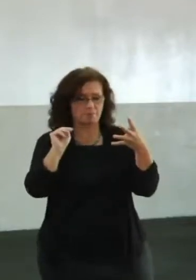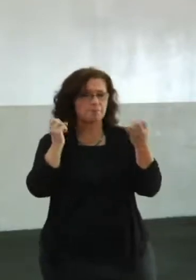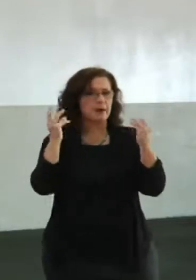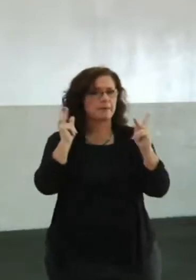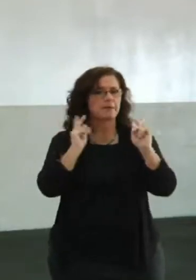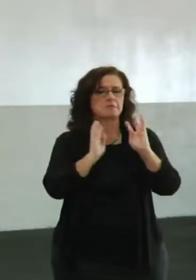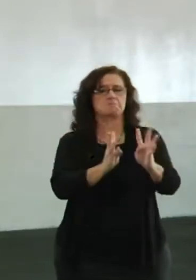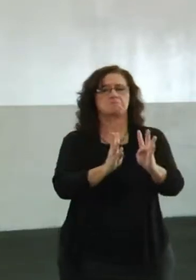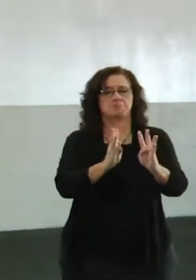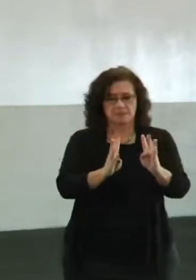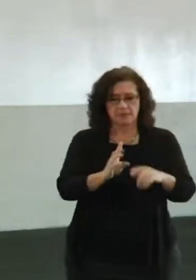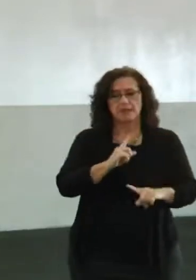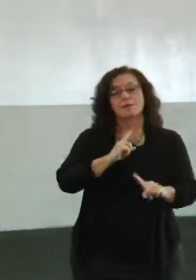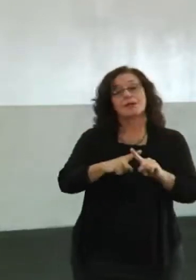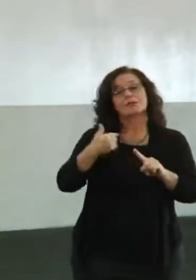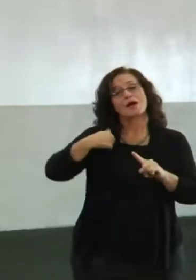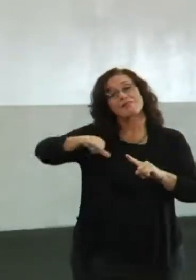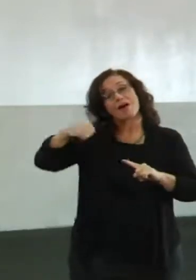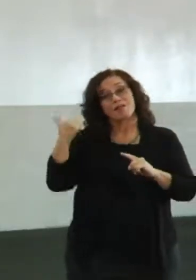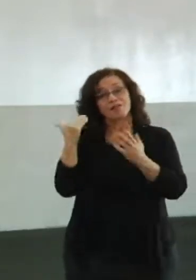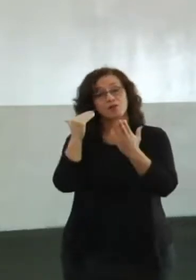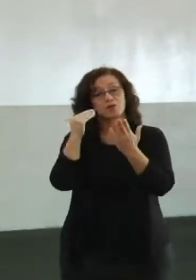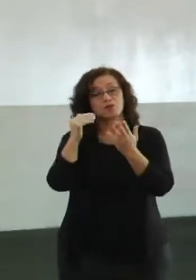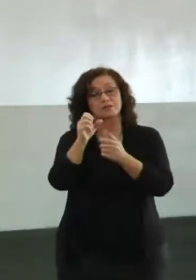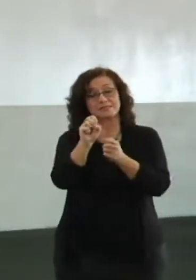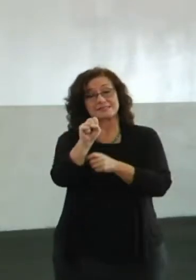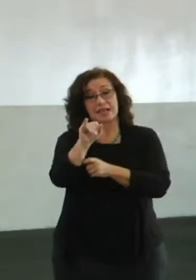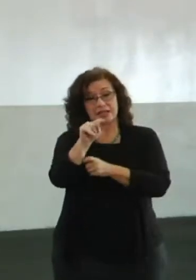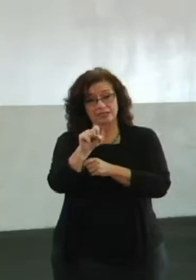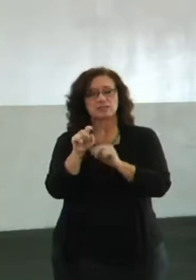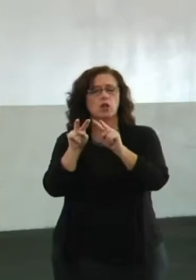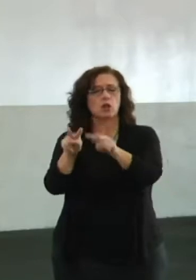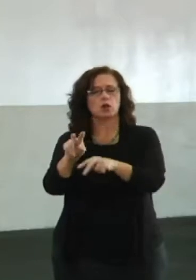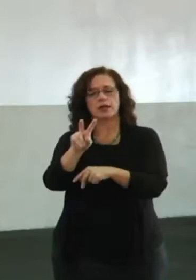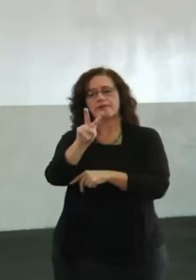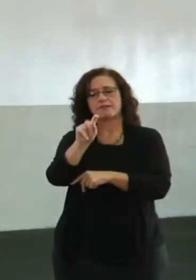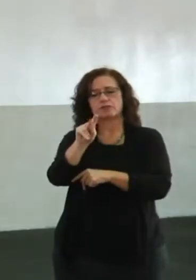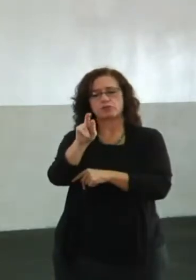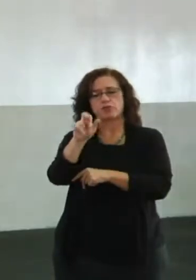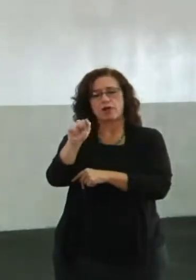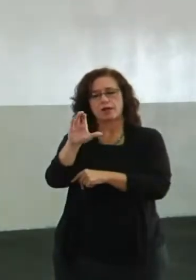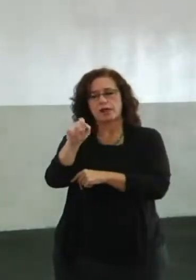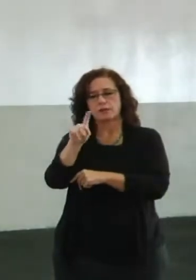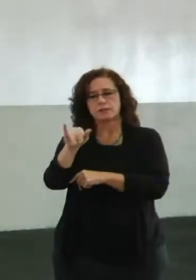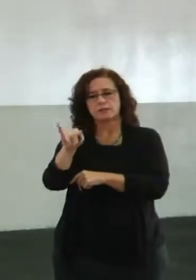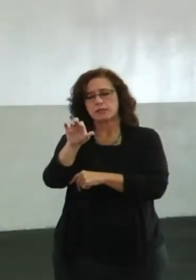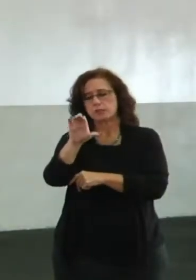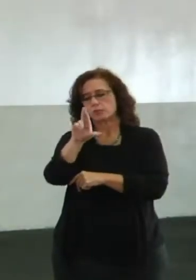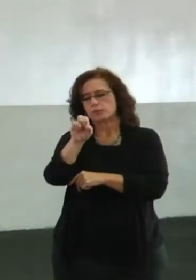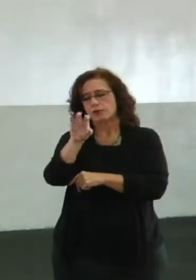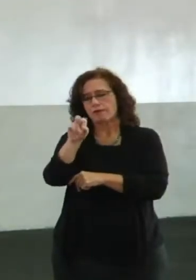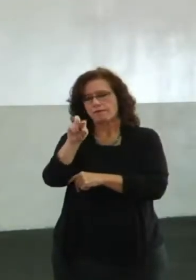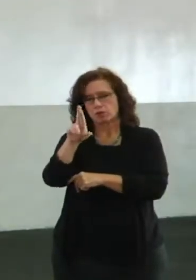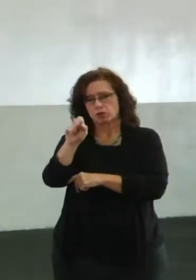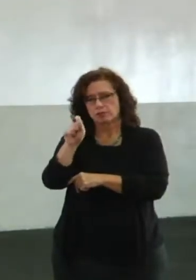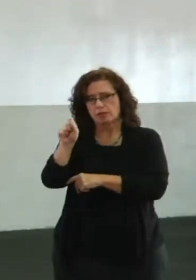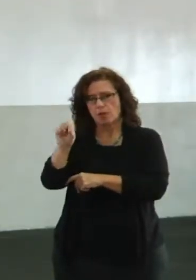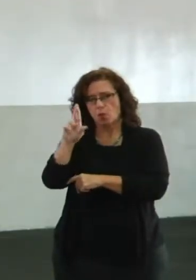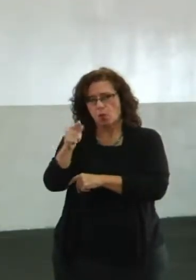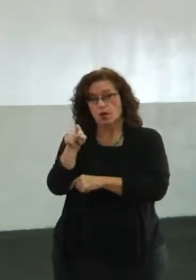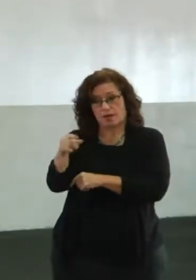as well, and you can find those locations on VenturaCountyRecovers.org. So people have also asked, well, how often should I get